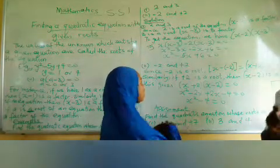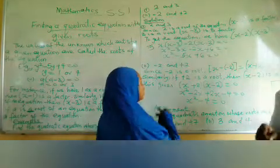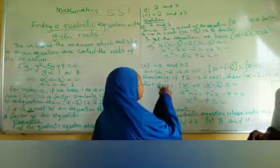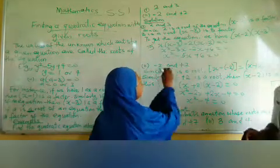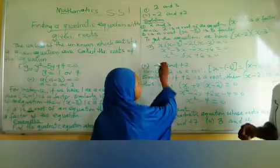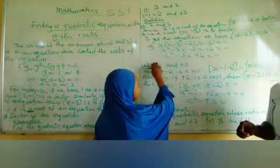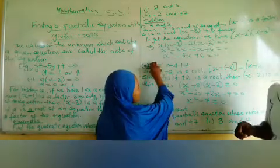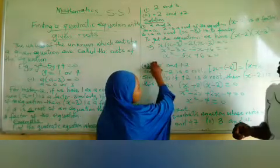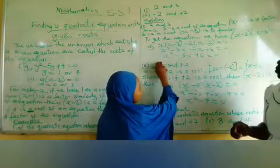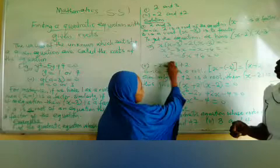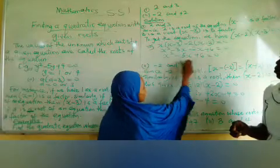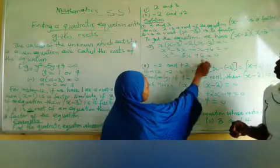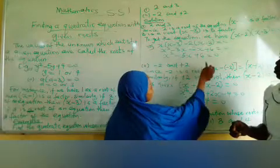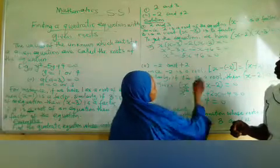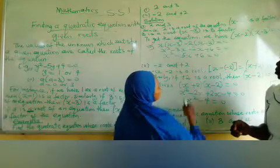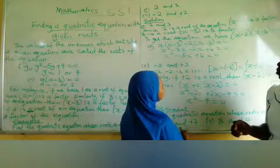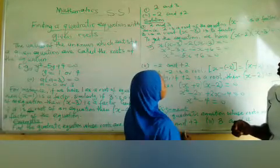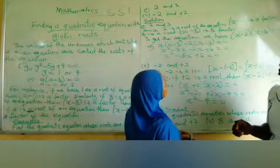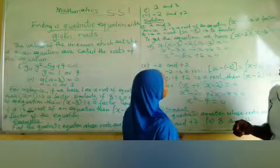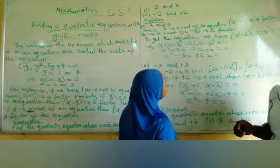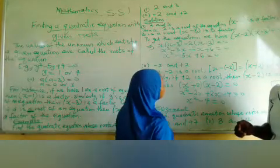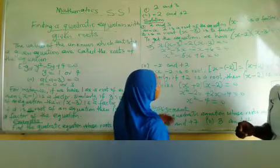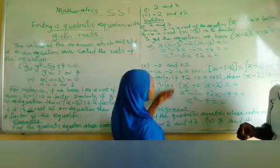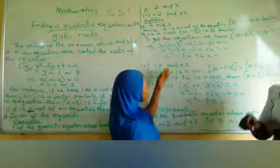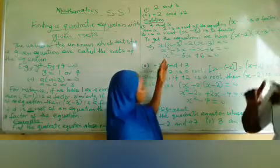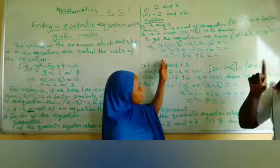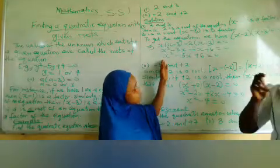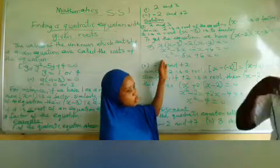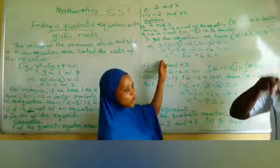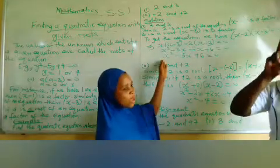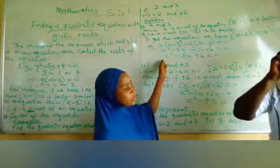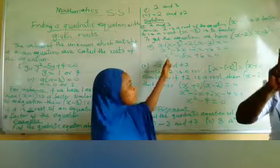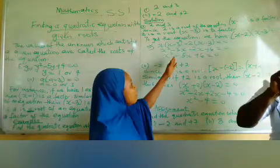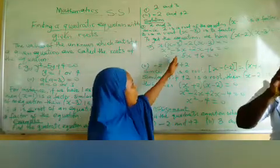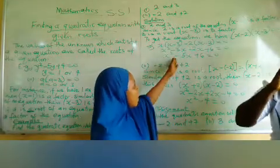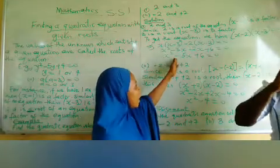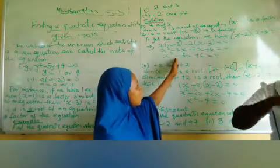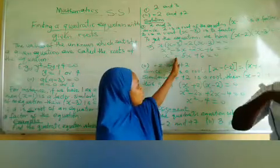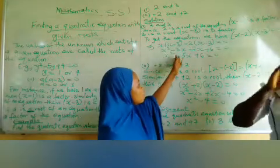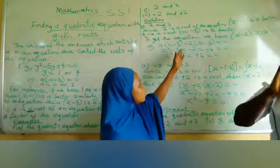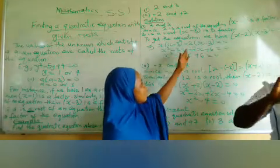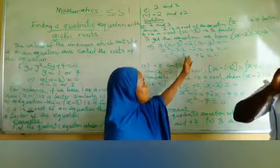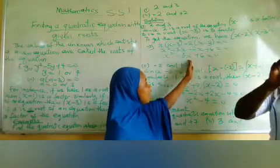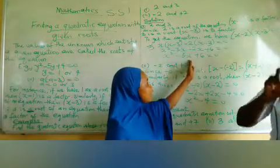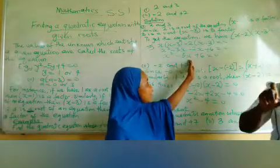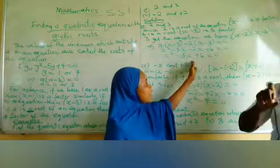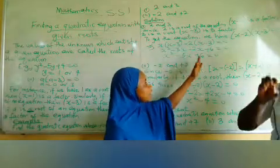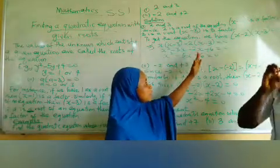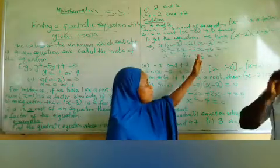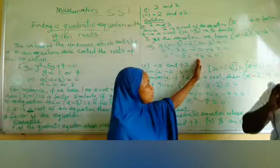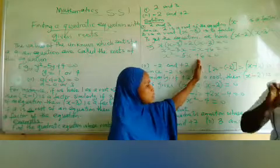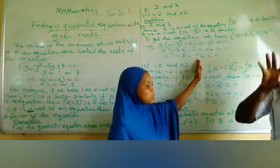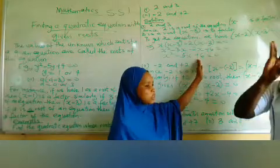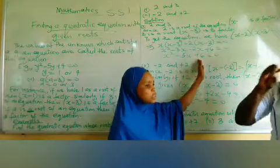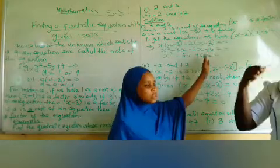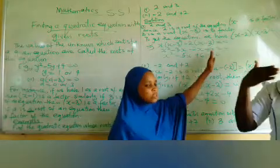Now, the required equation is now x squared minus 5x plus 6 is